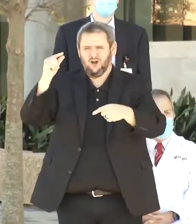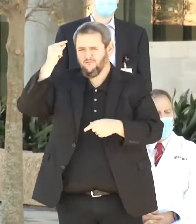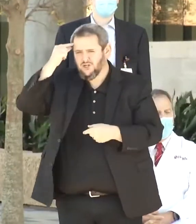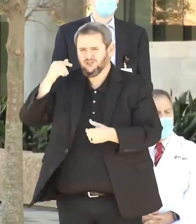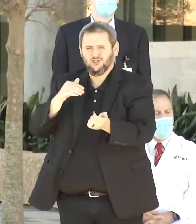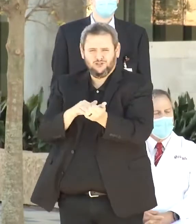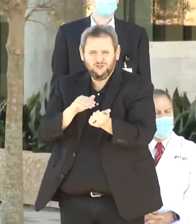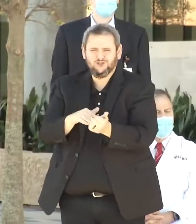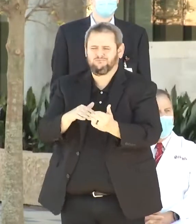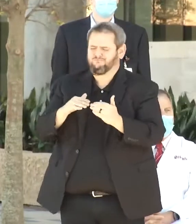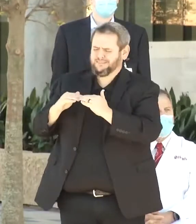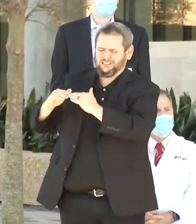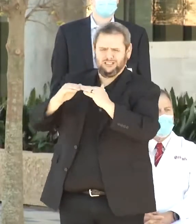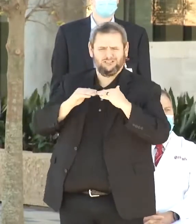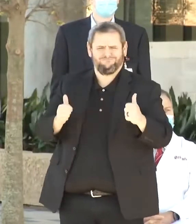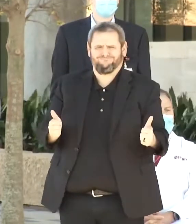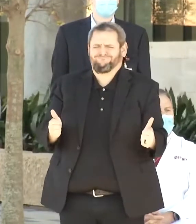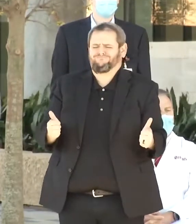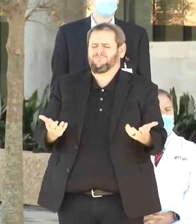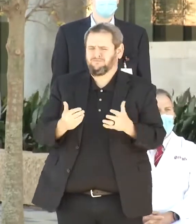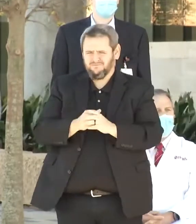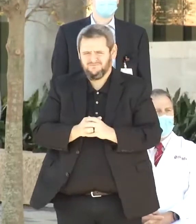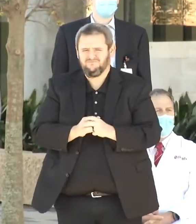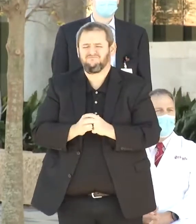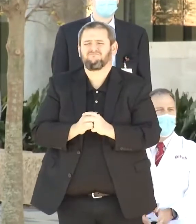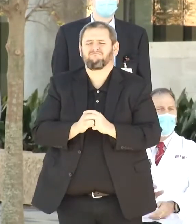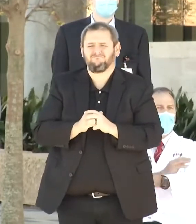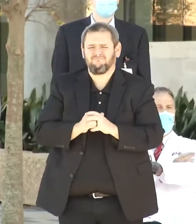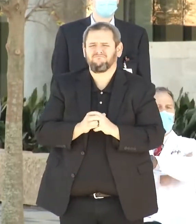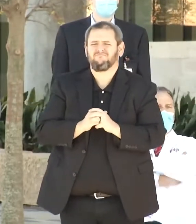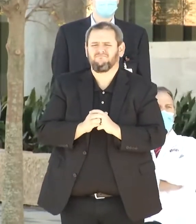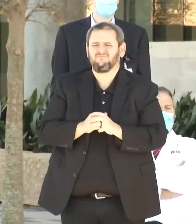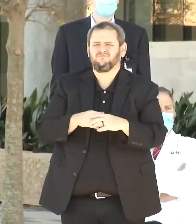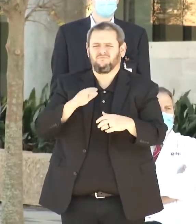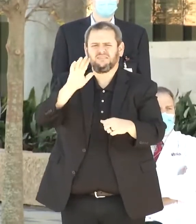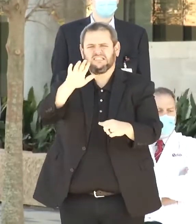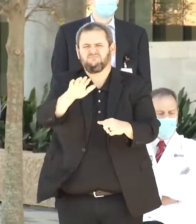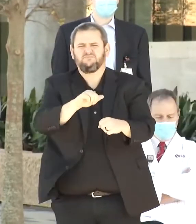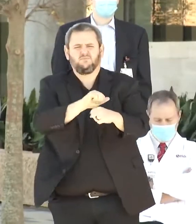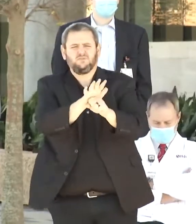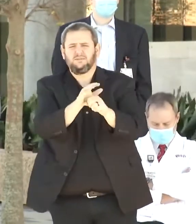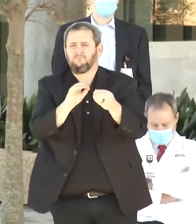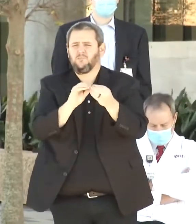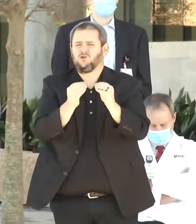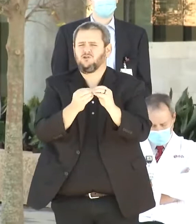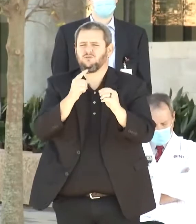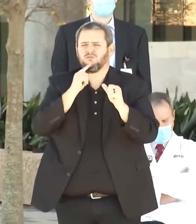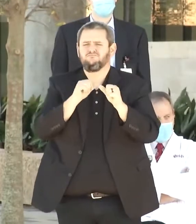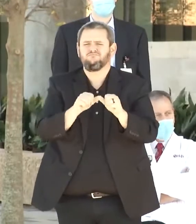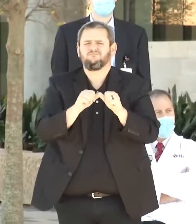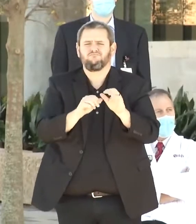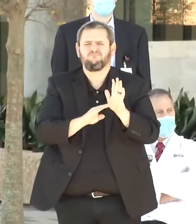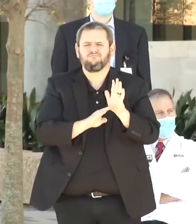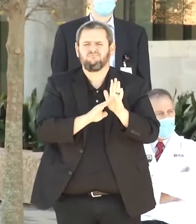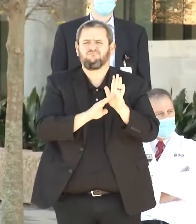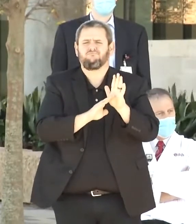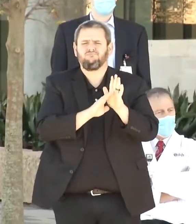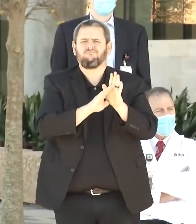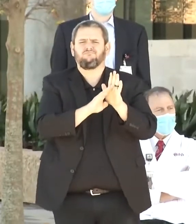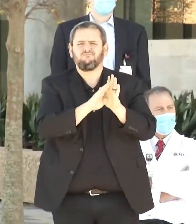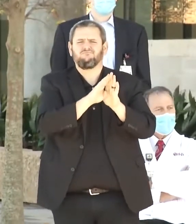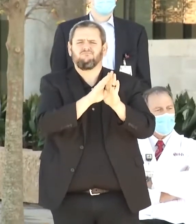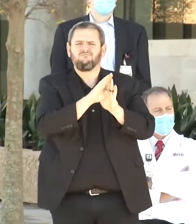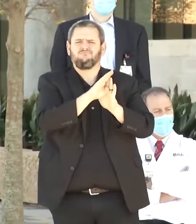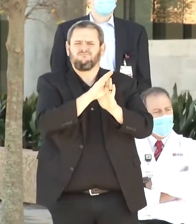conference. As the number of coronavirus cases continues to rise across the state, physician leaders